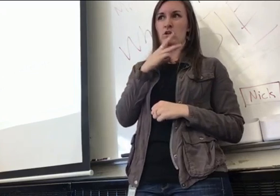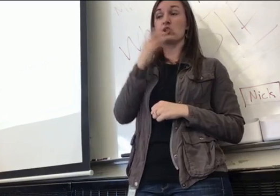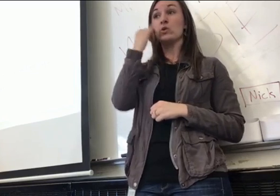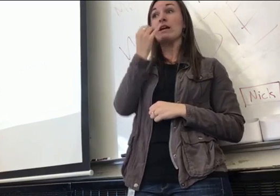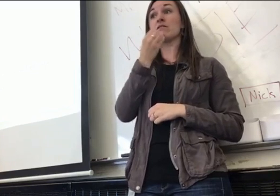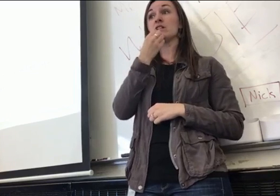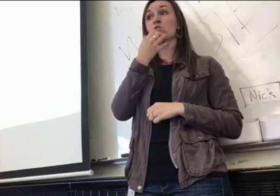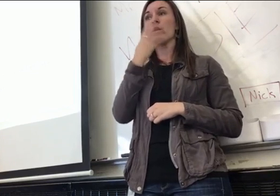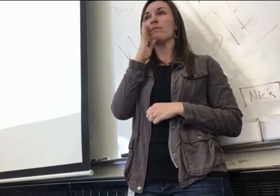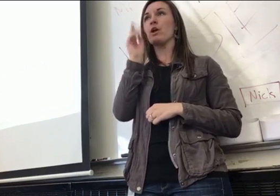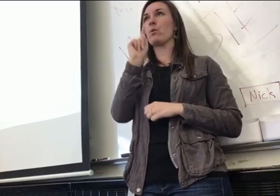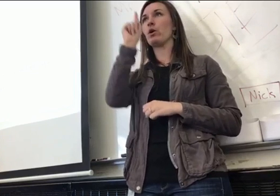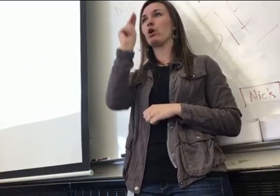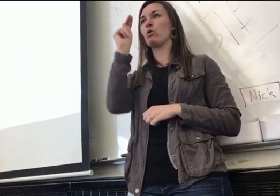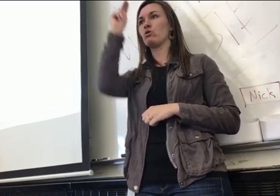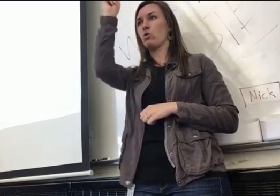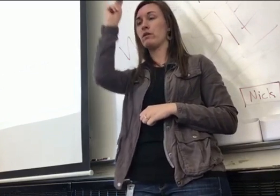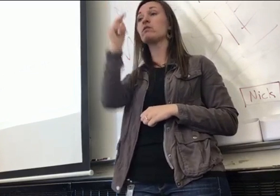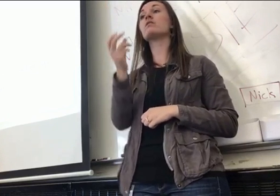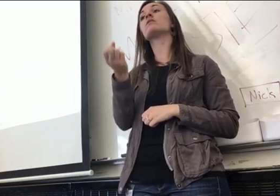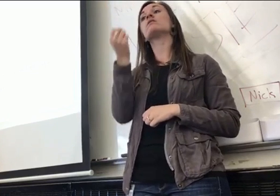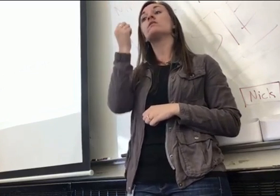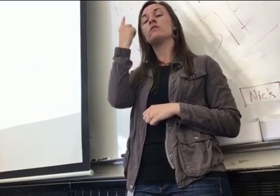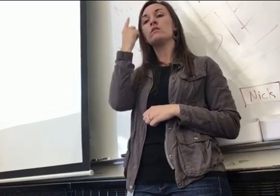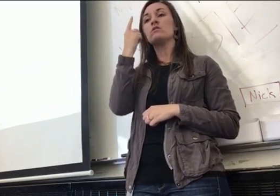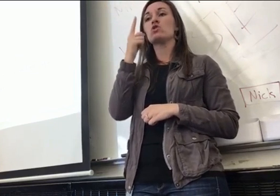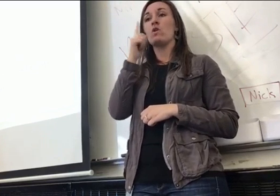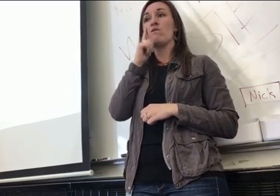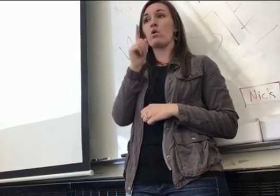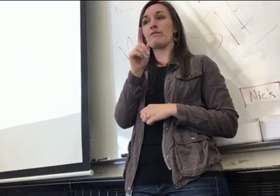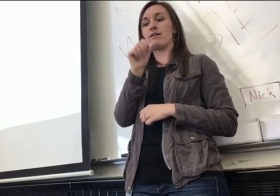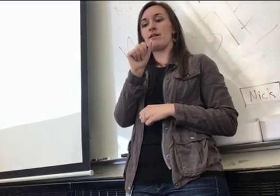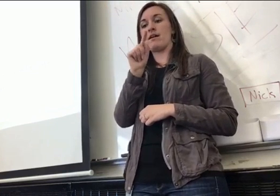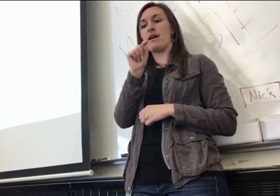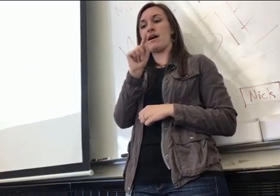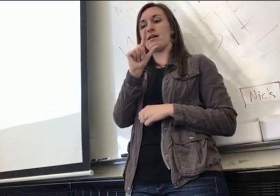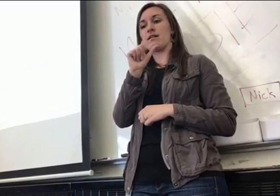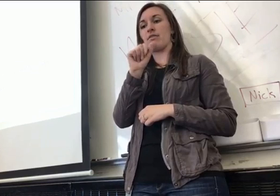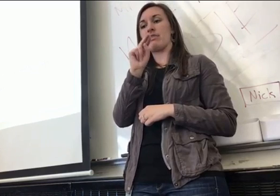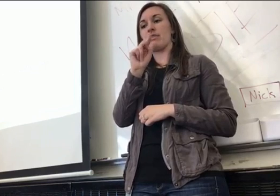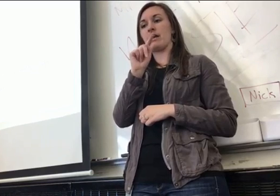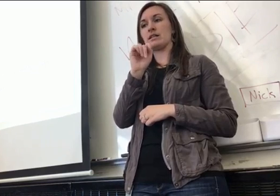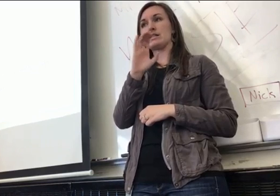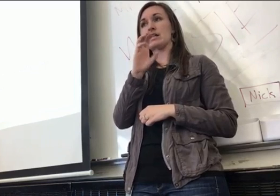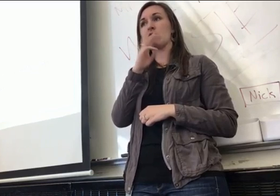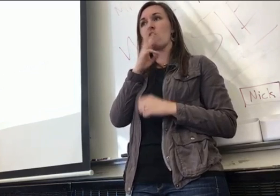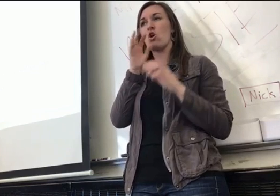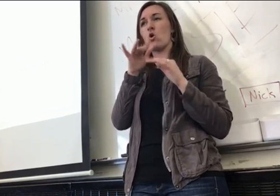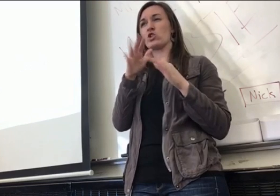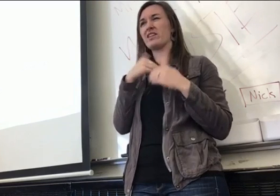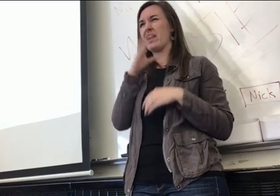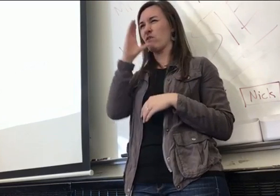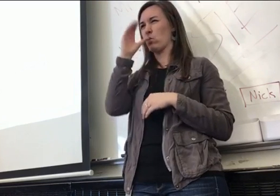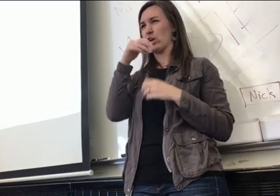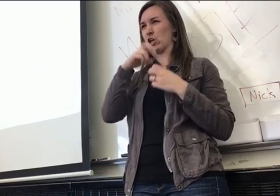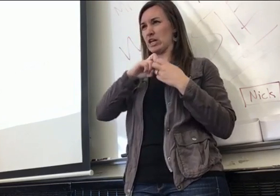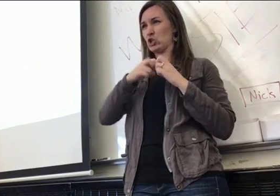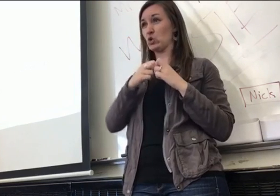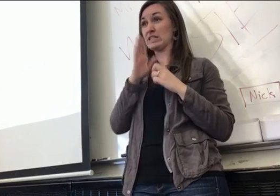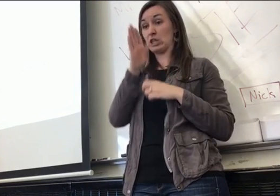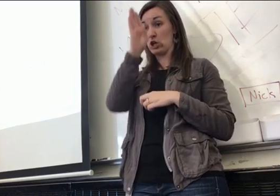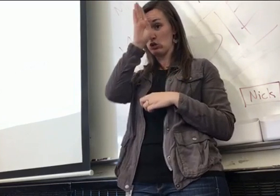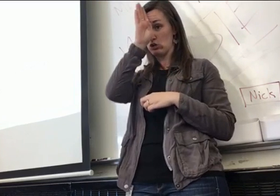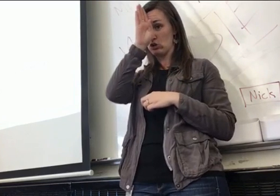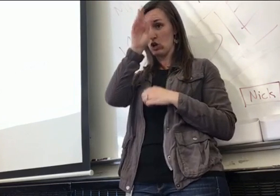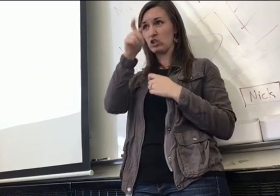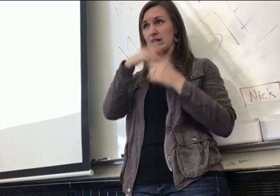it's warm. Well, here's the thing. In the Atlantic Ocean, they have a really weird issue. Their sharks, instead of going